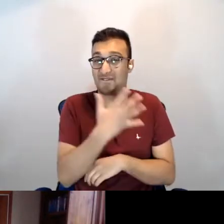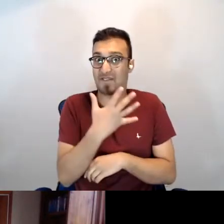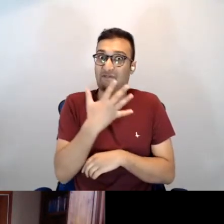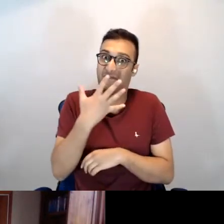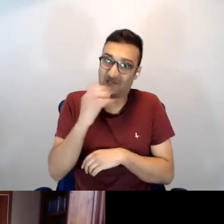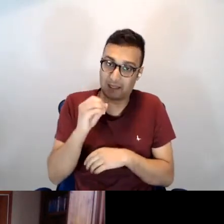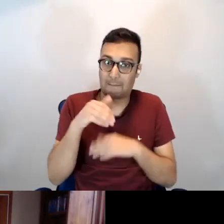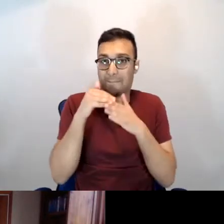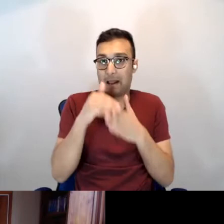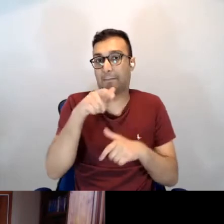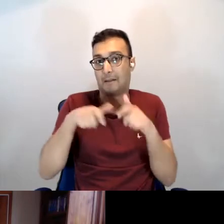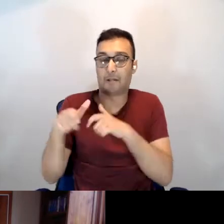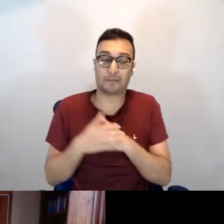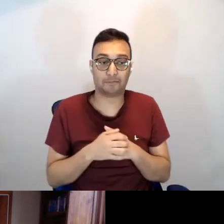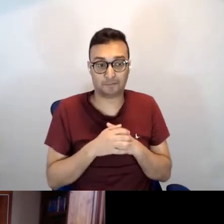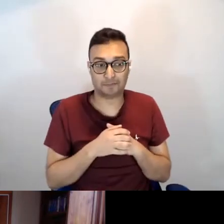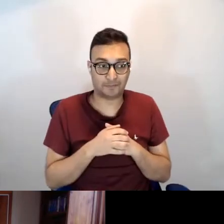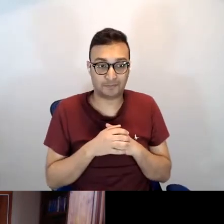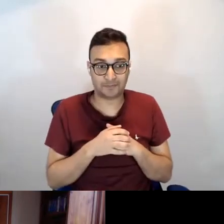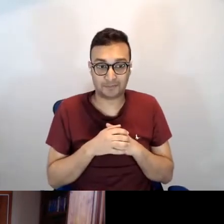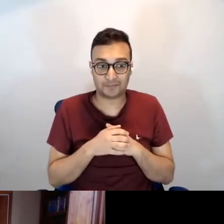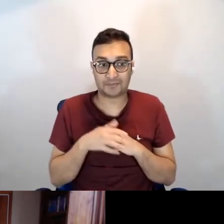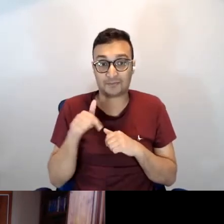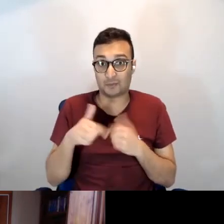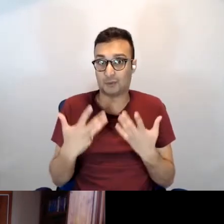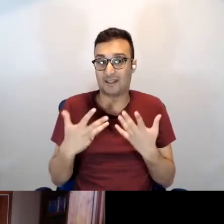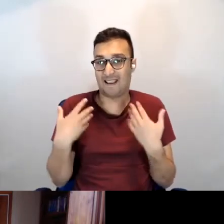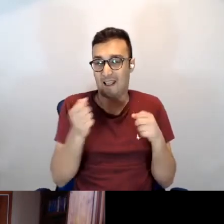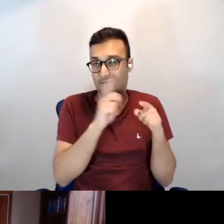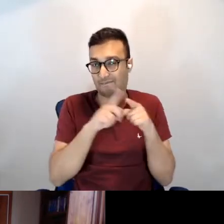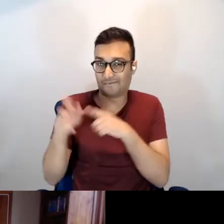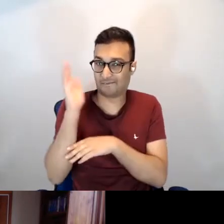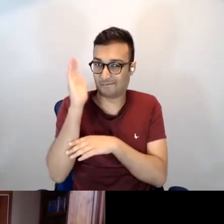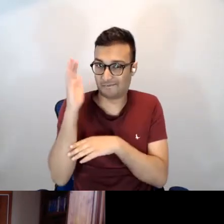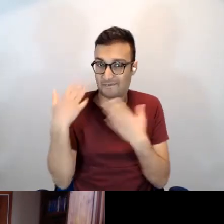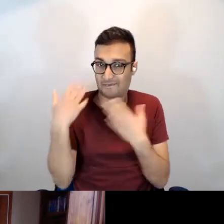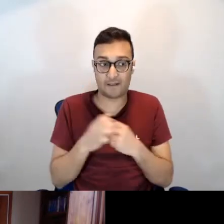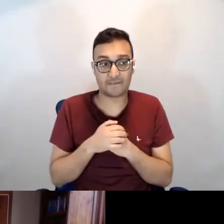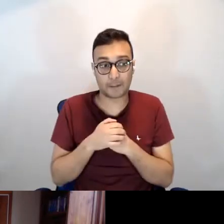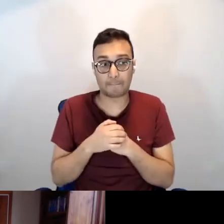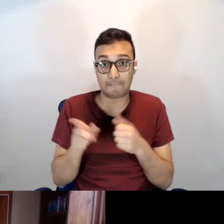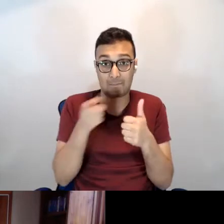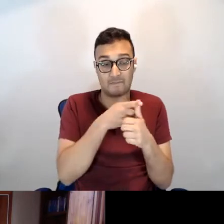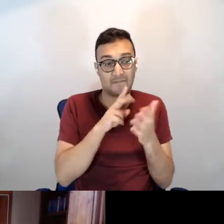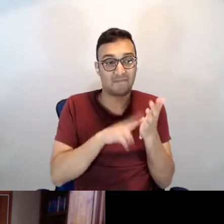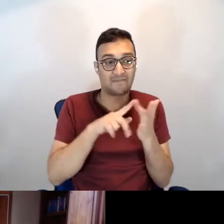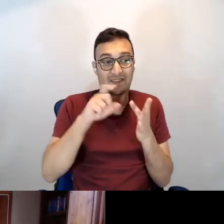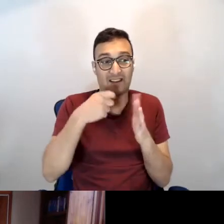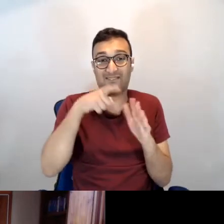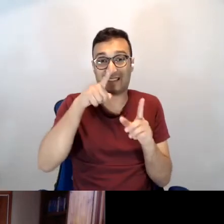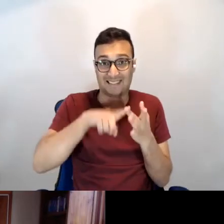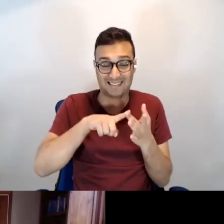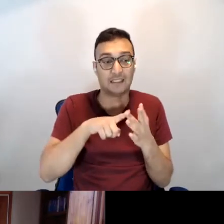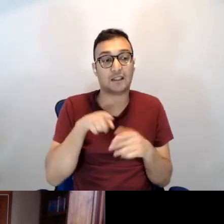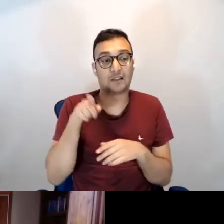So we've got a brilliant panel of global experts joining us today. We have Vicky, who's the CEO and founder of the GDI